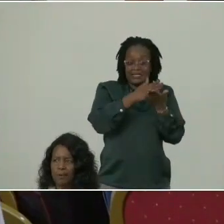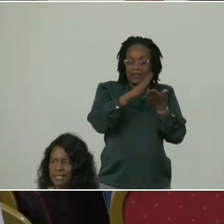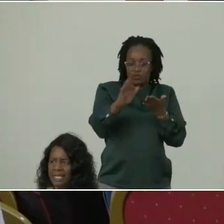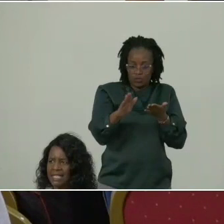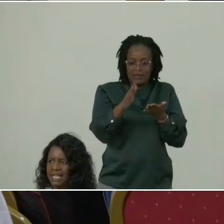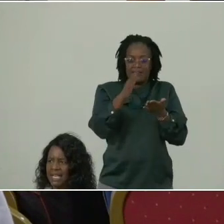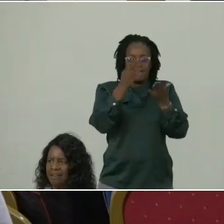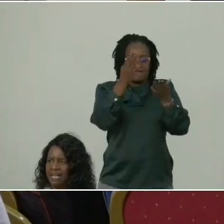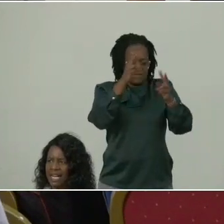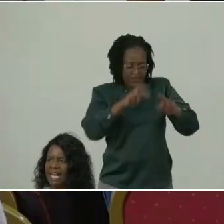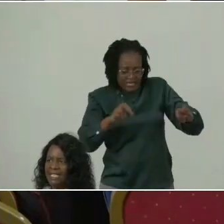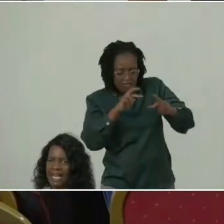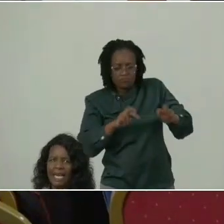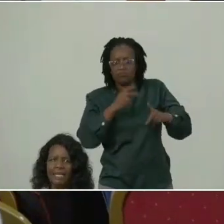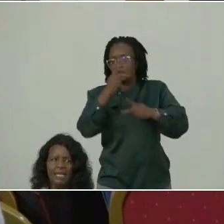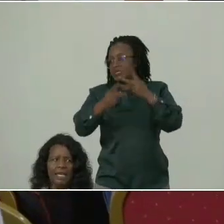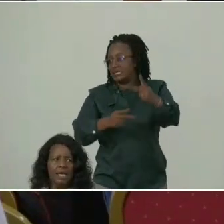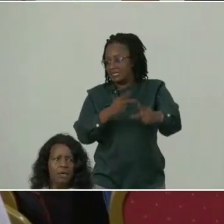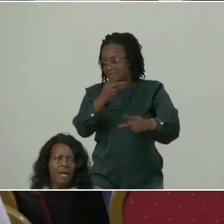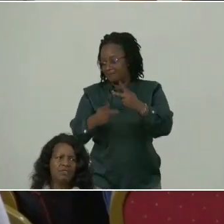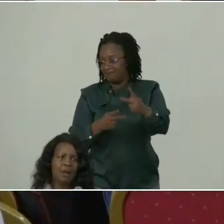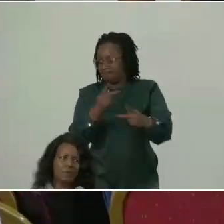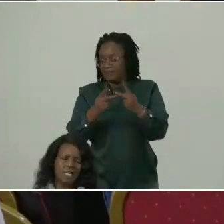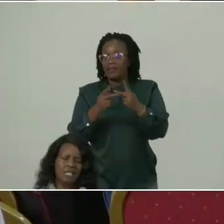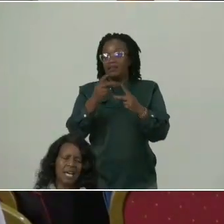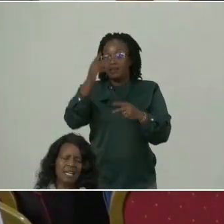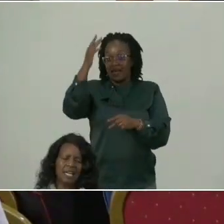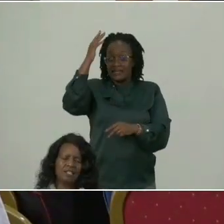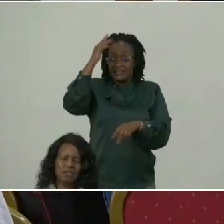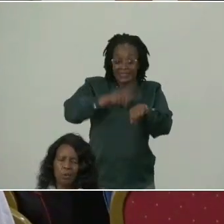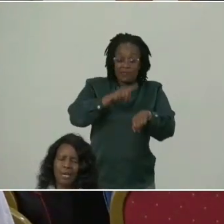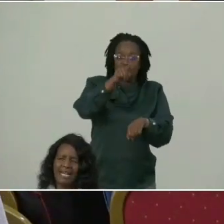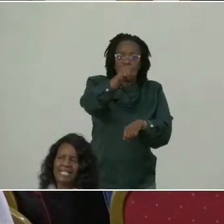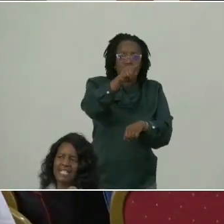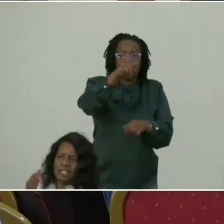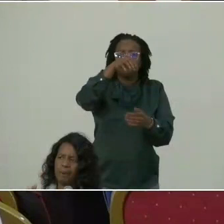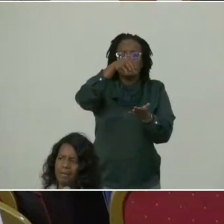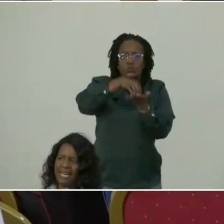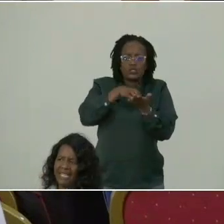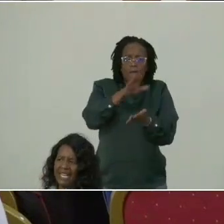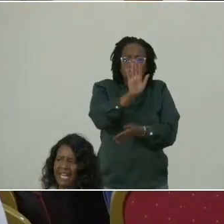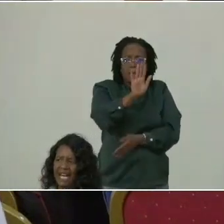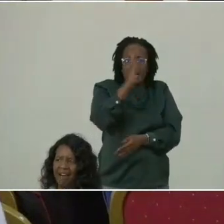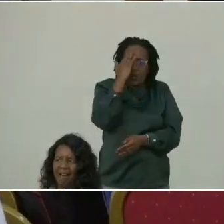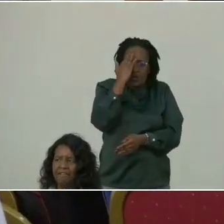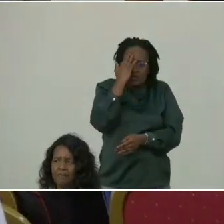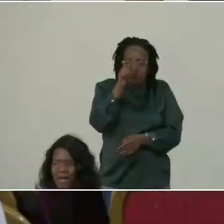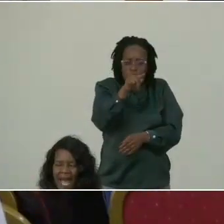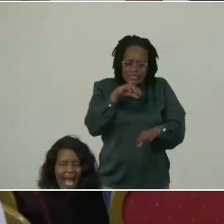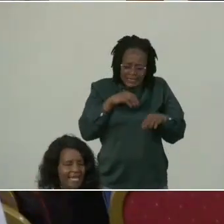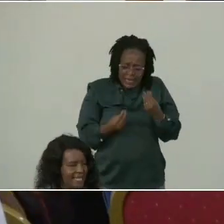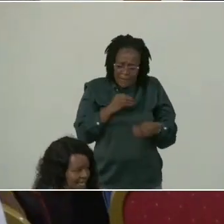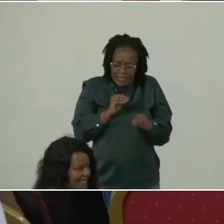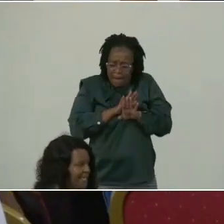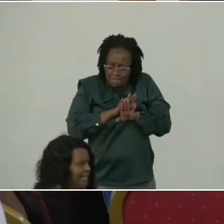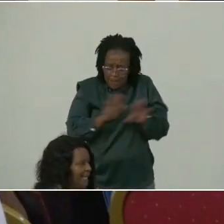vetting process. Like I said, once your condition is known and it is permanent, from where